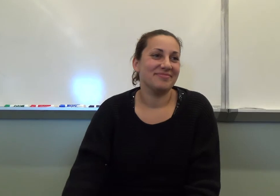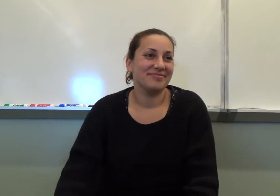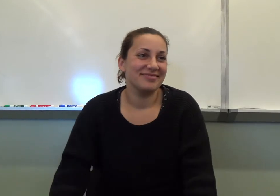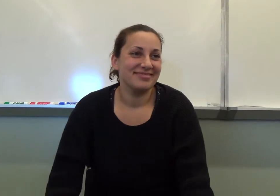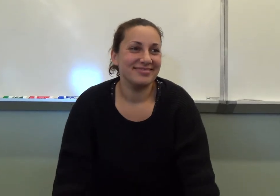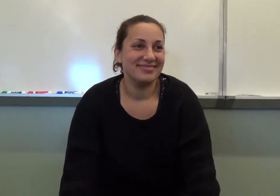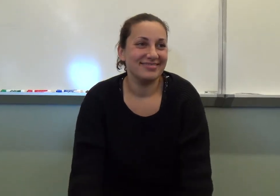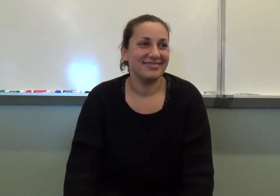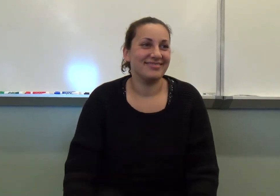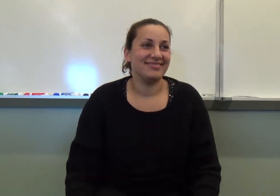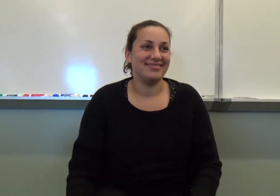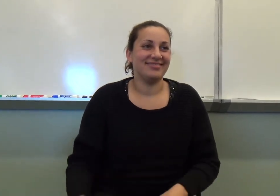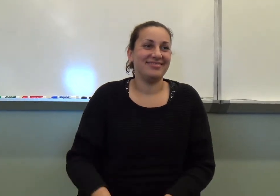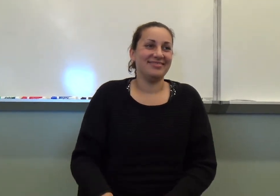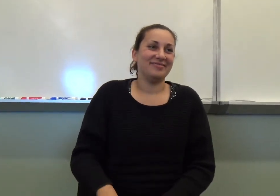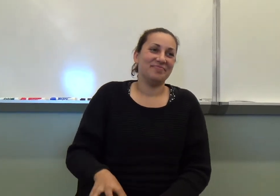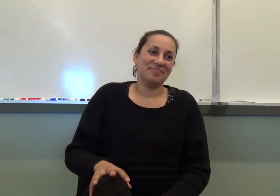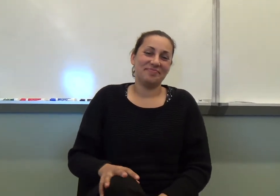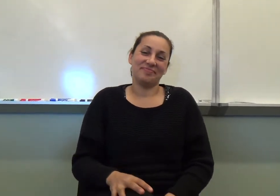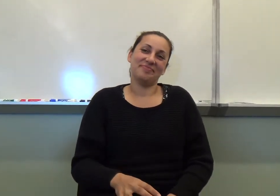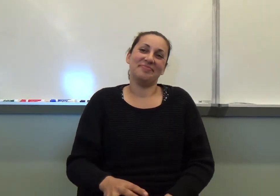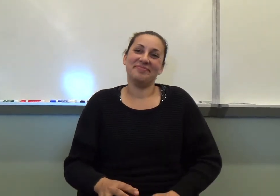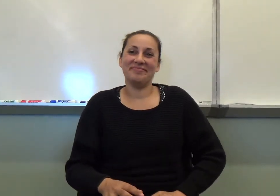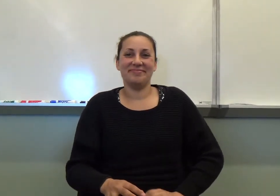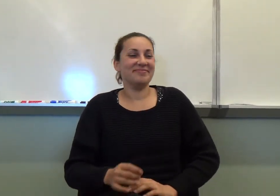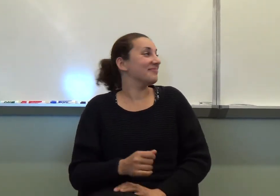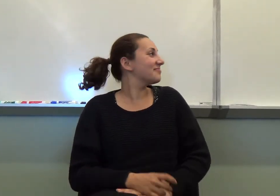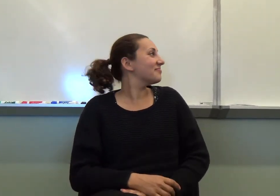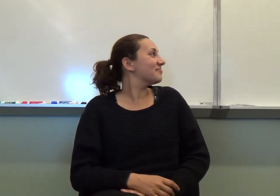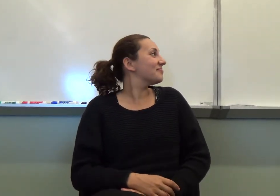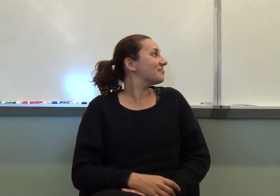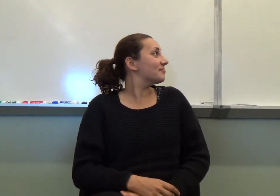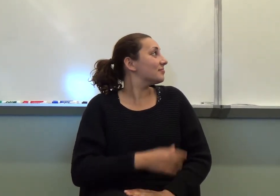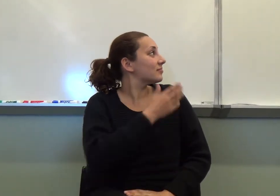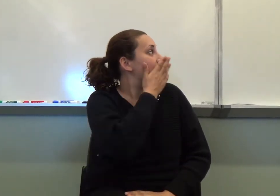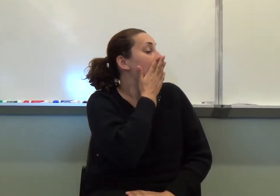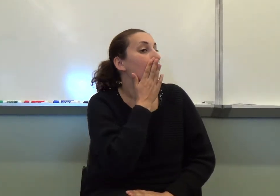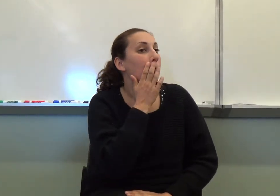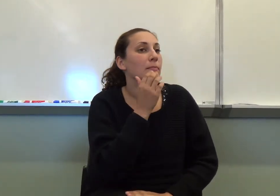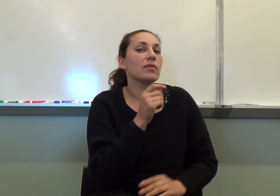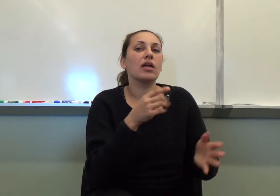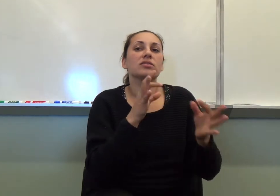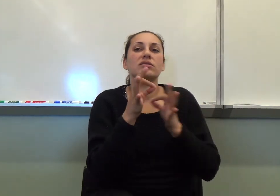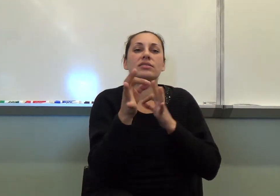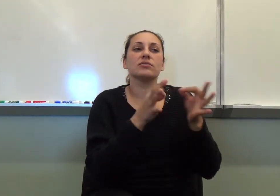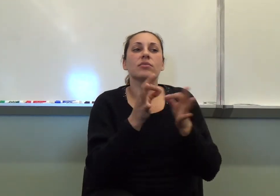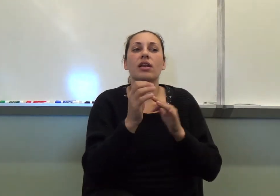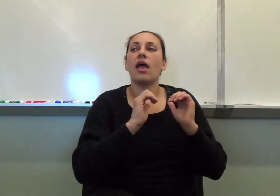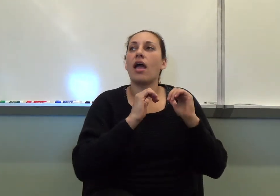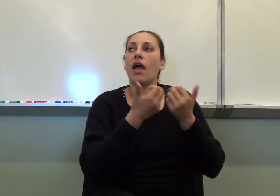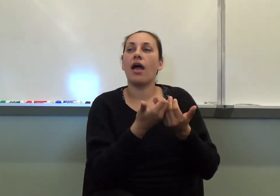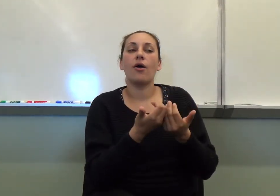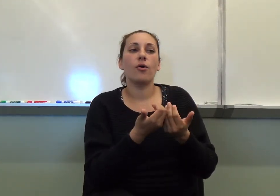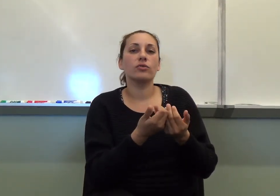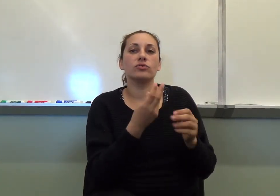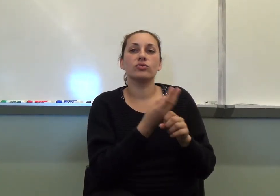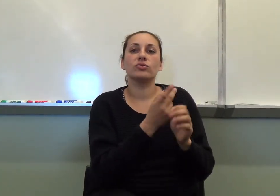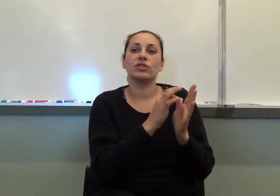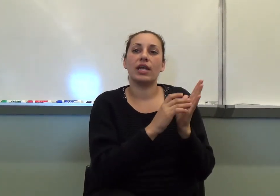out. So that means you can do something like this. First you'll push second. Second simply means we're going up to the upper